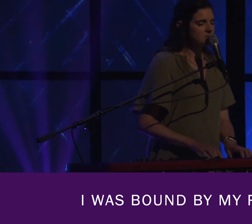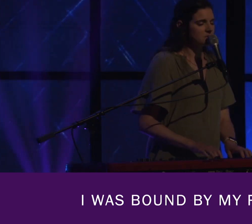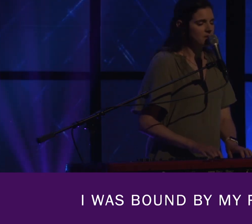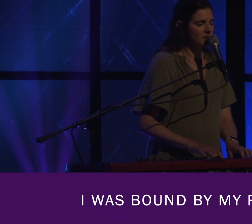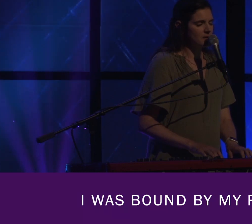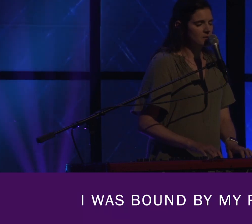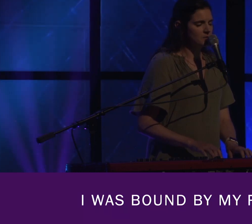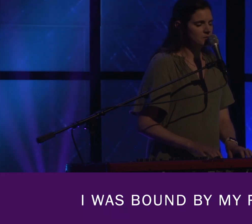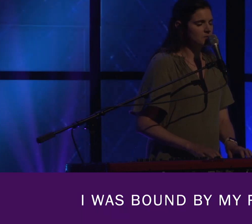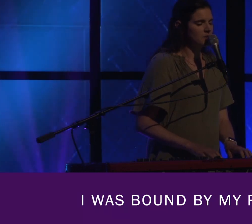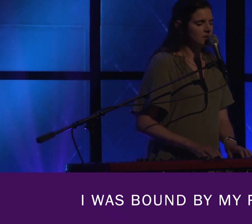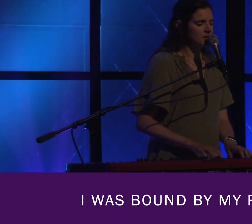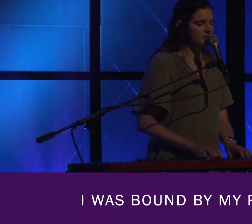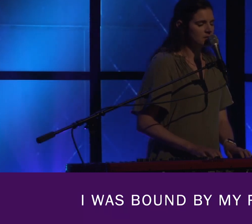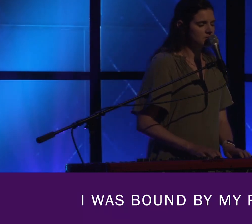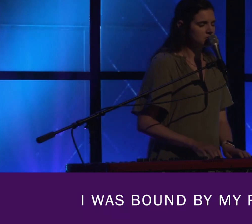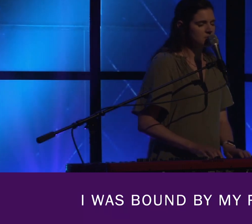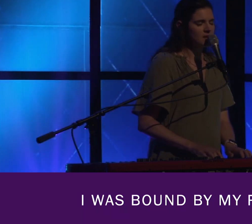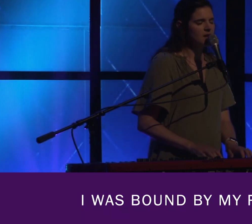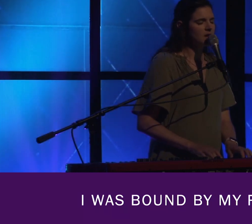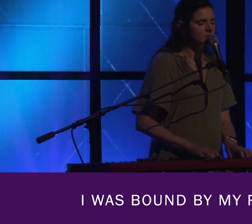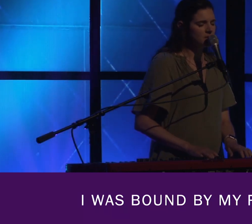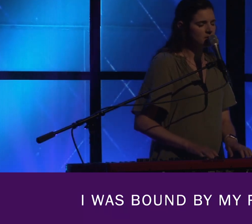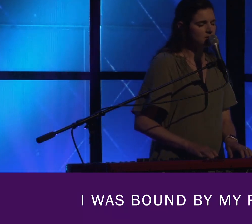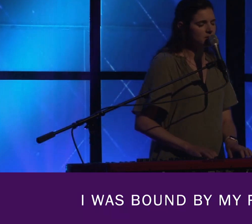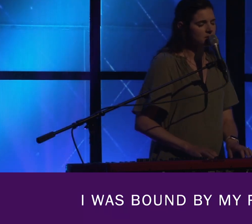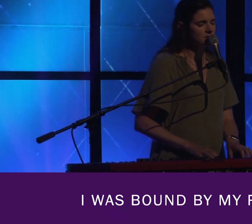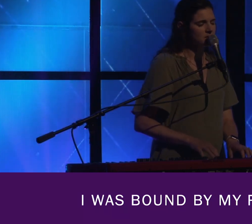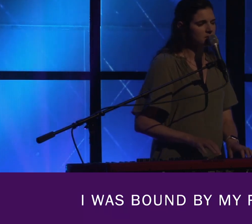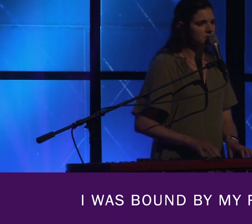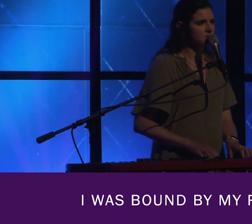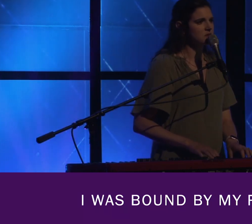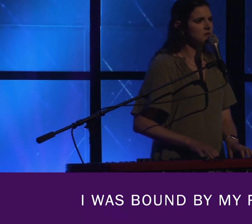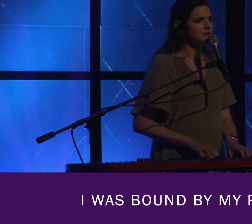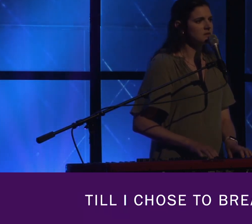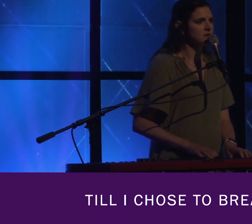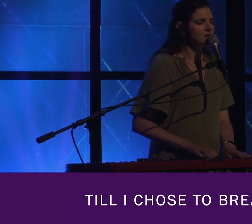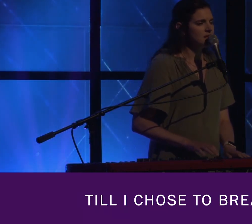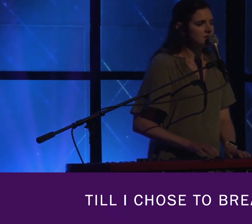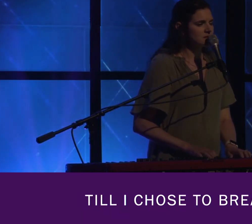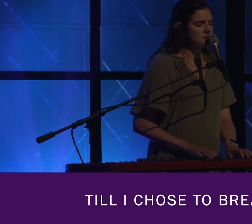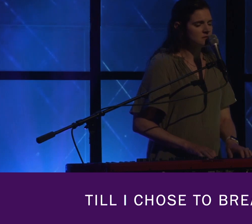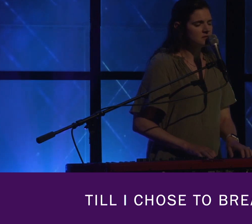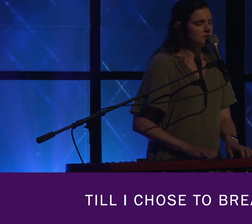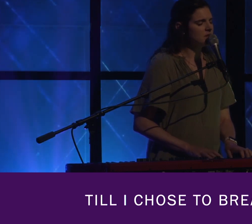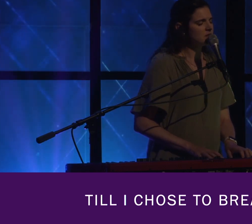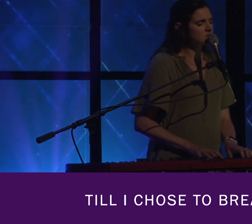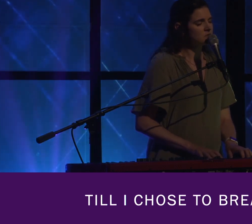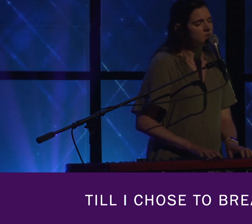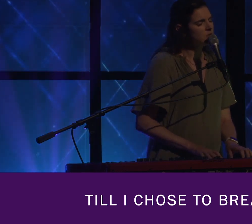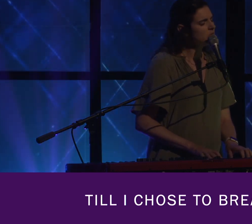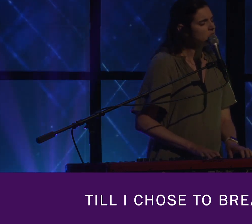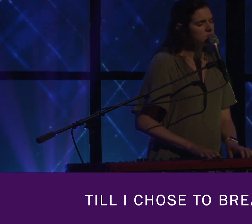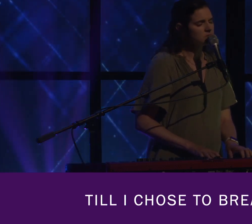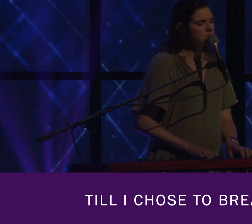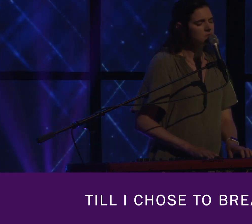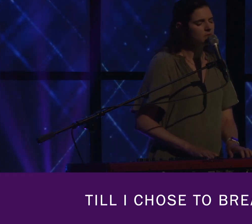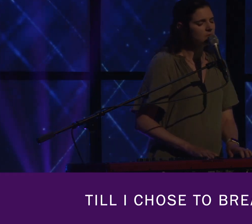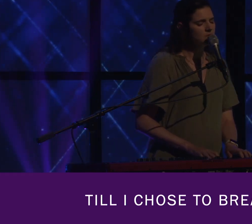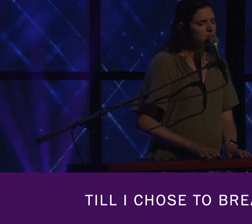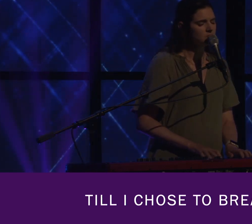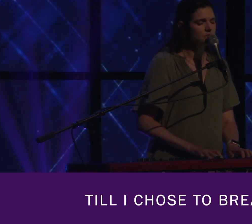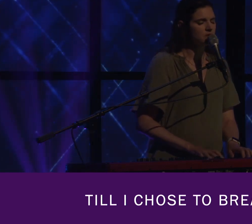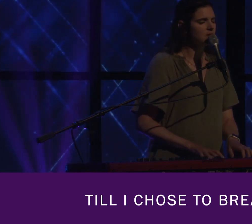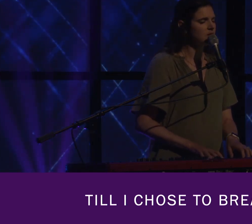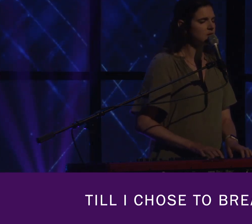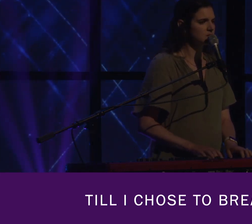I was bound by my religion till I chose